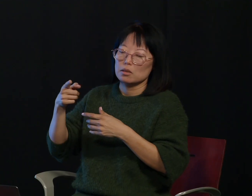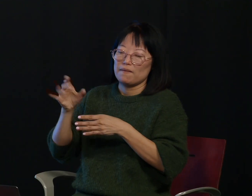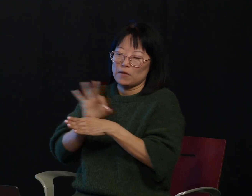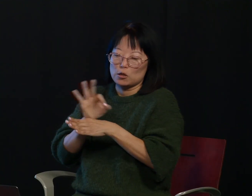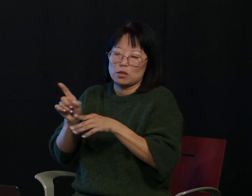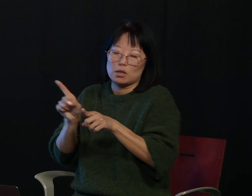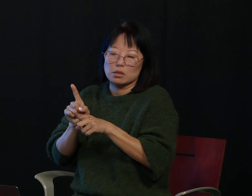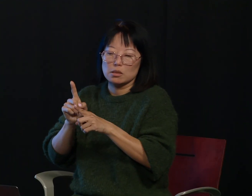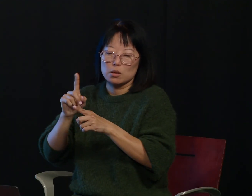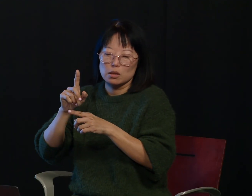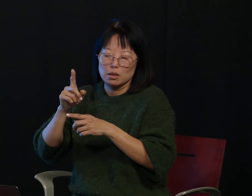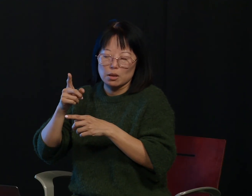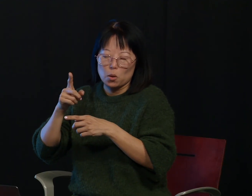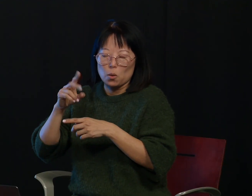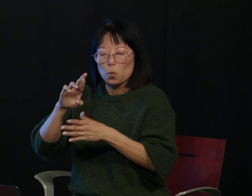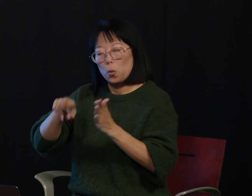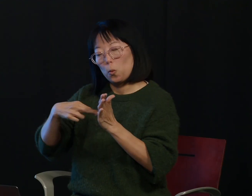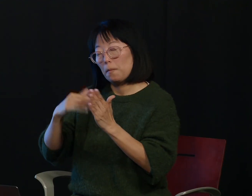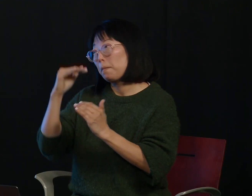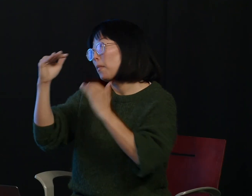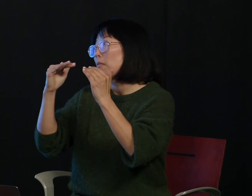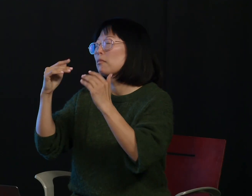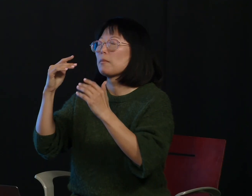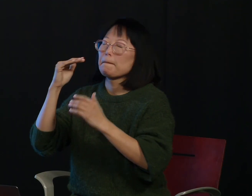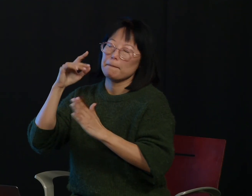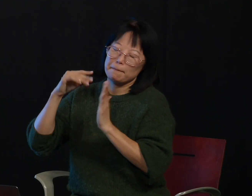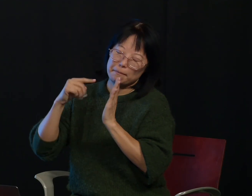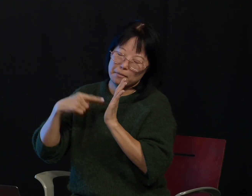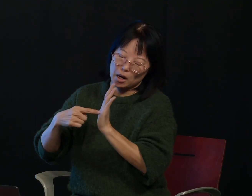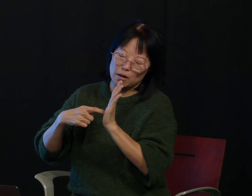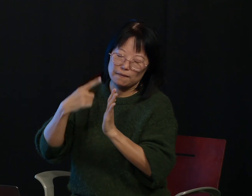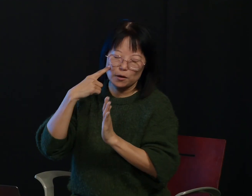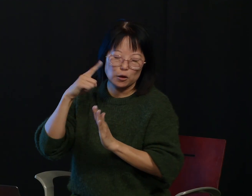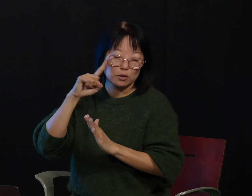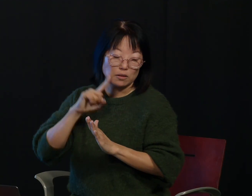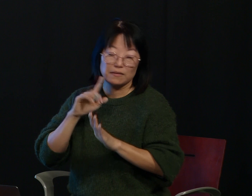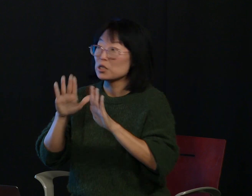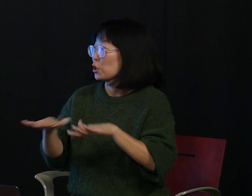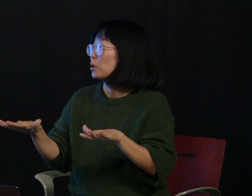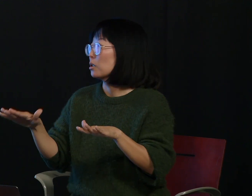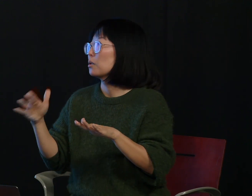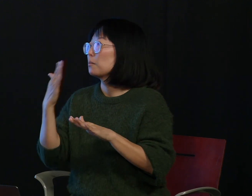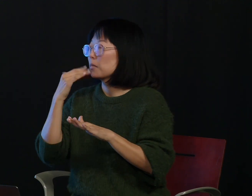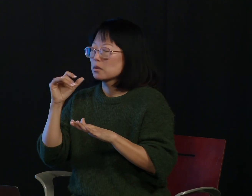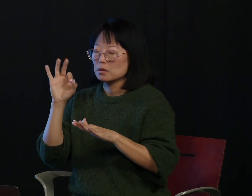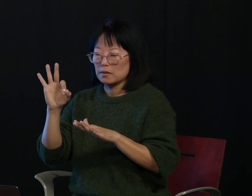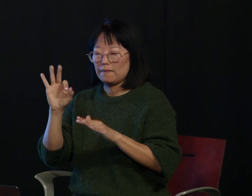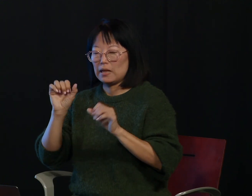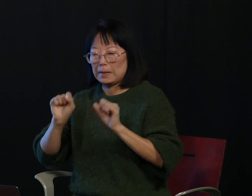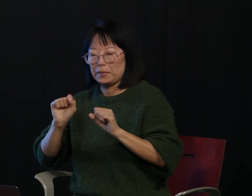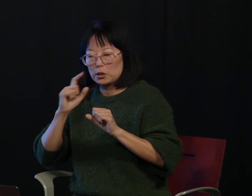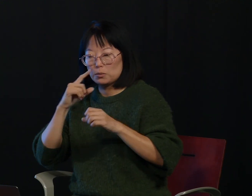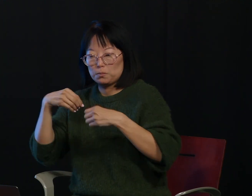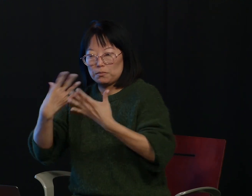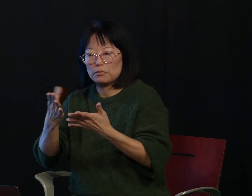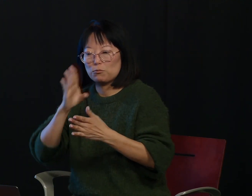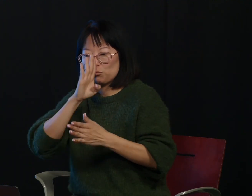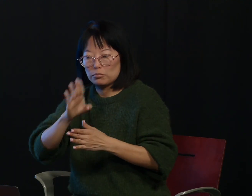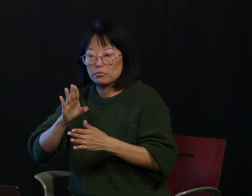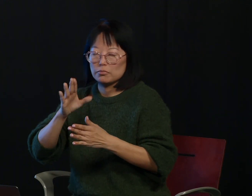She functions as a role model for the deaf children, and the ability to provide